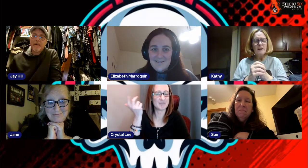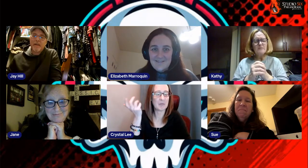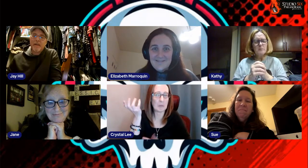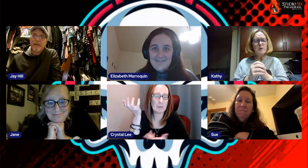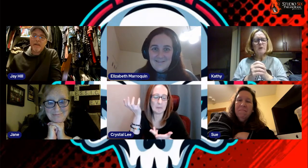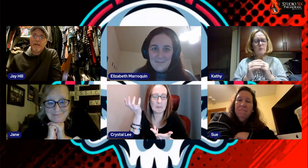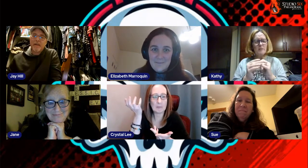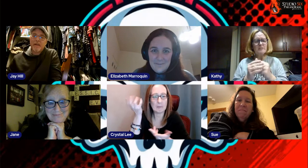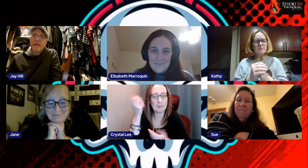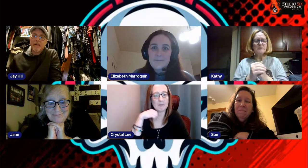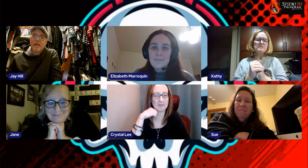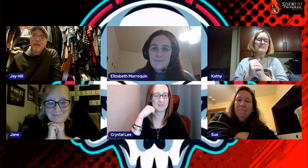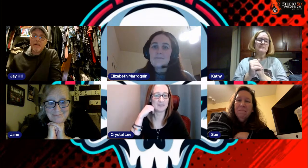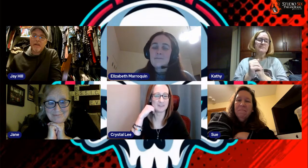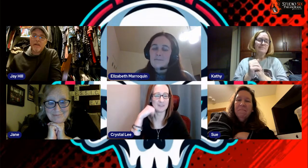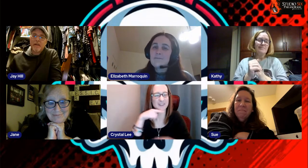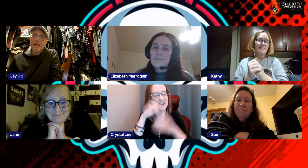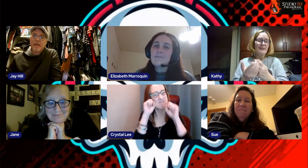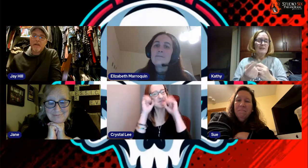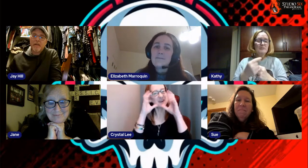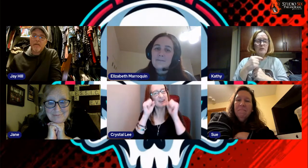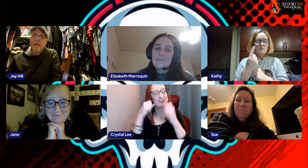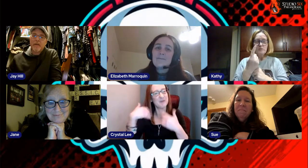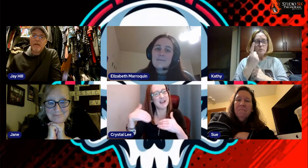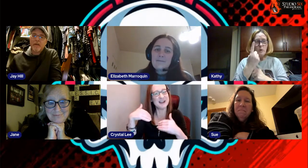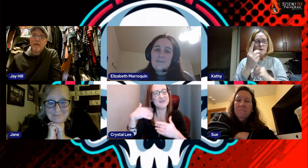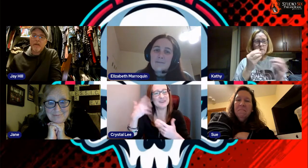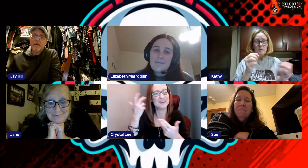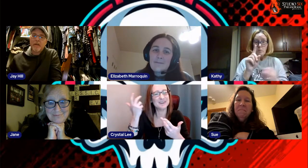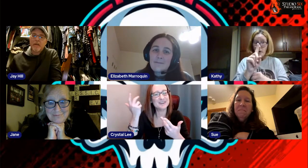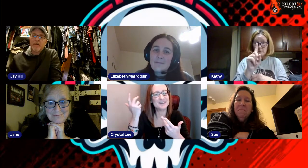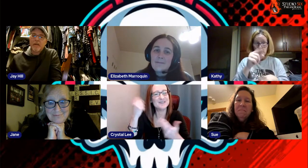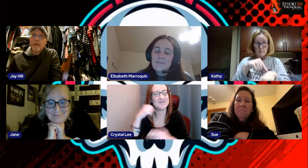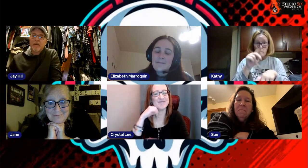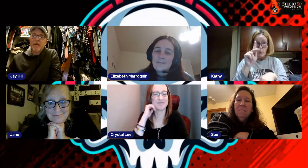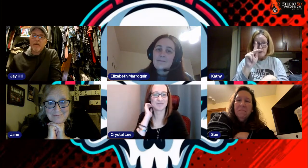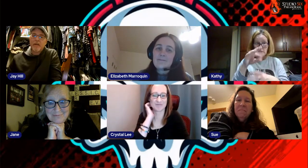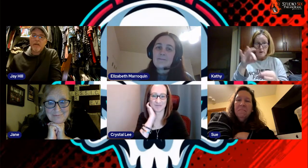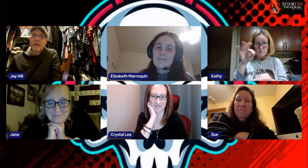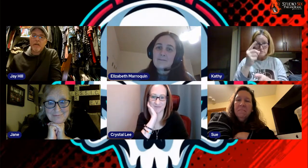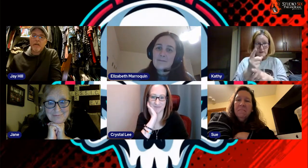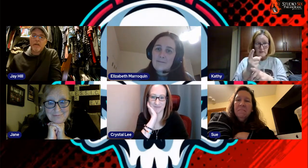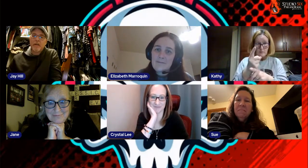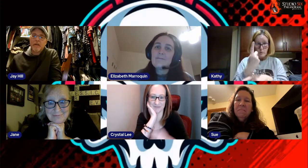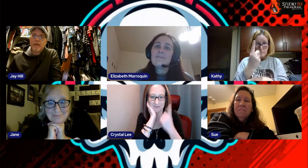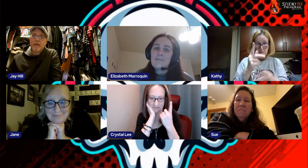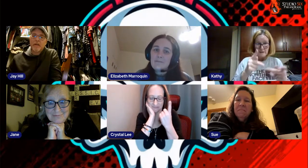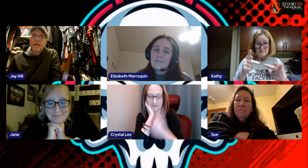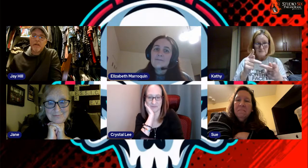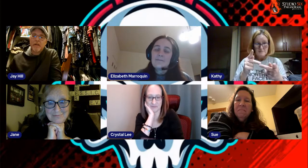and got familiar with this person. That was just one ghost, right?